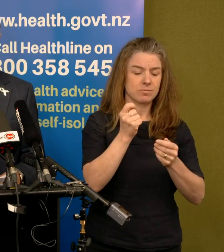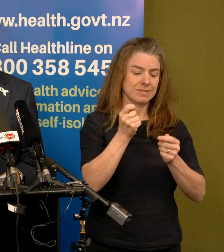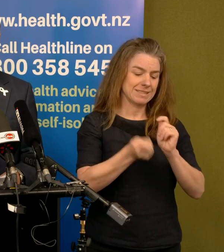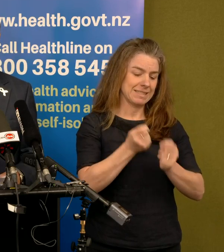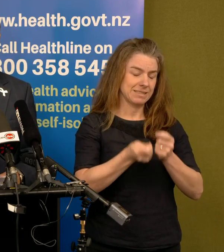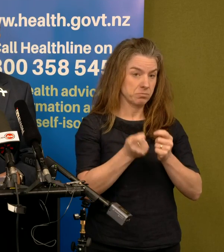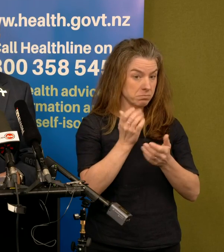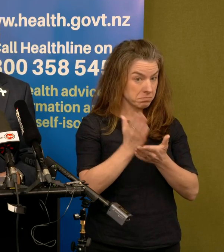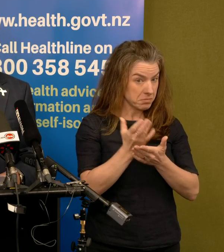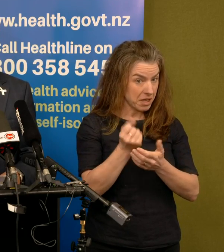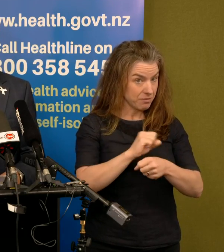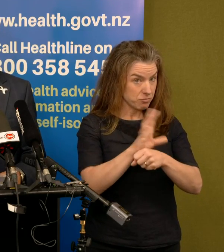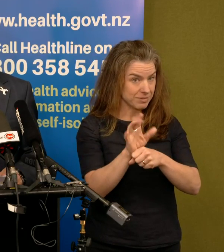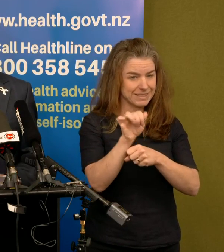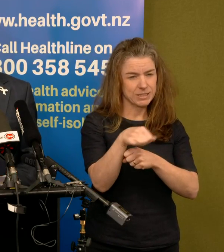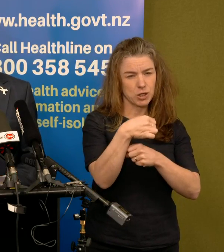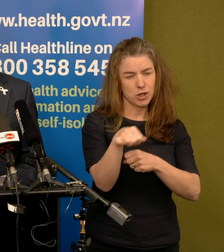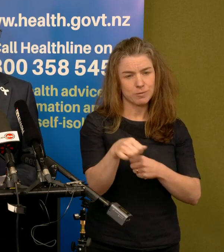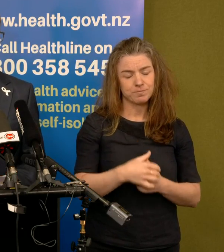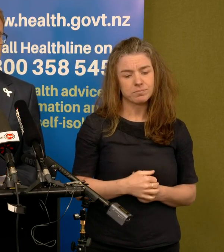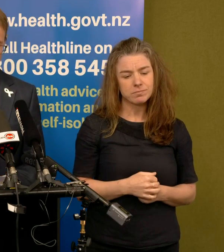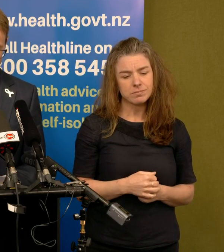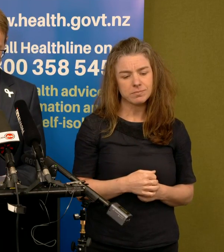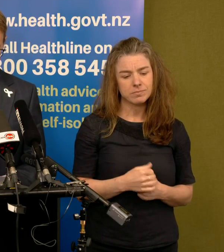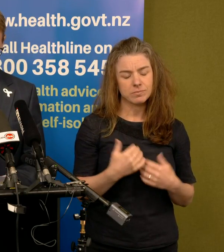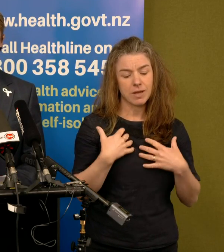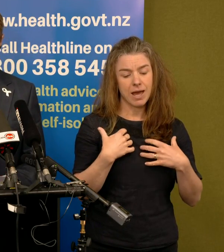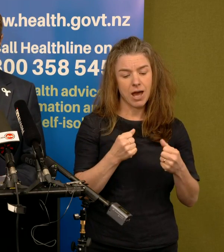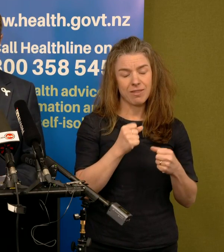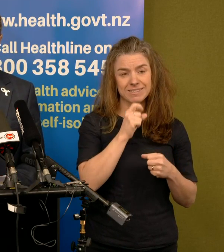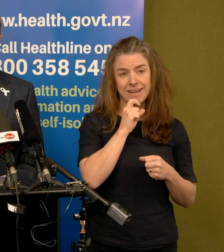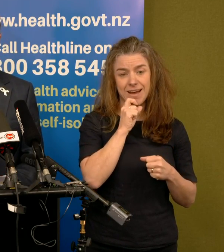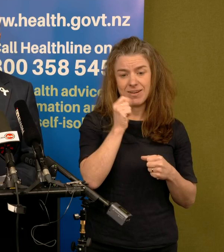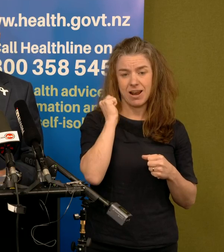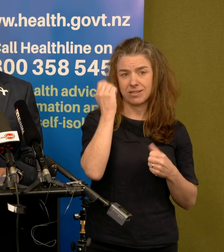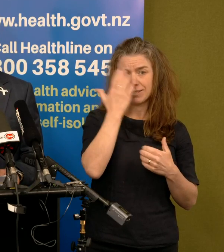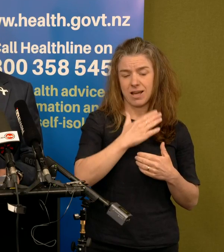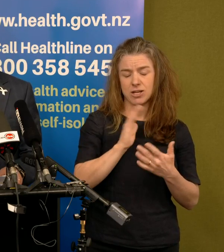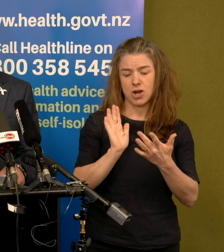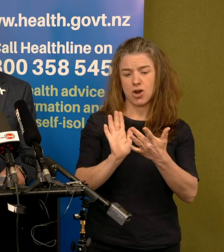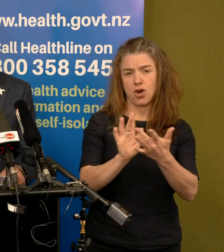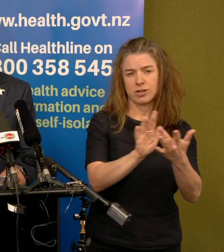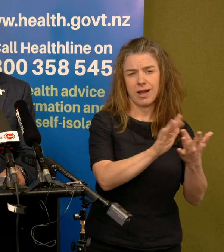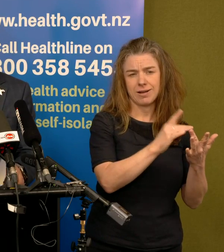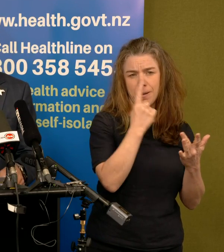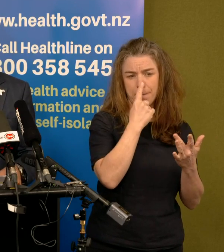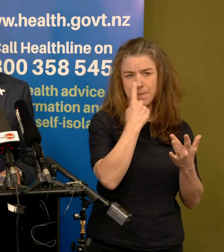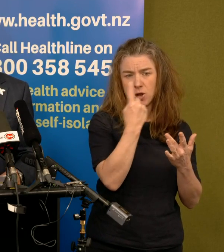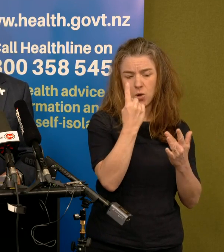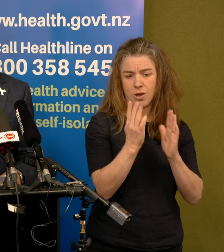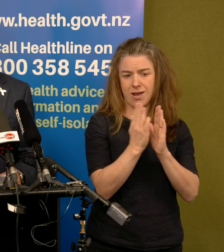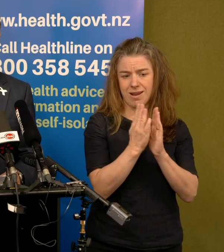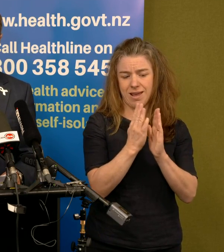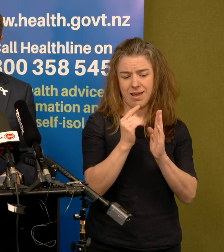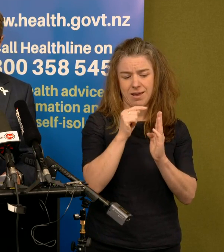for COVID-19. Public health officials last night began tracing the other close and casual contacts of